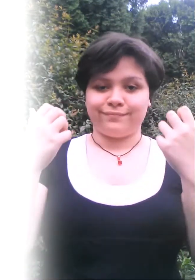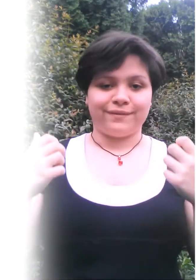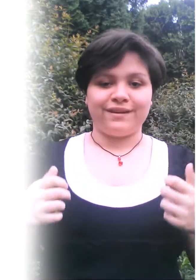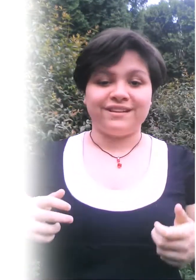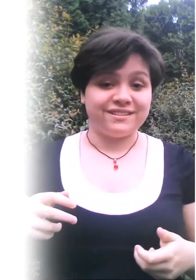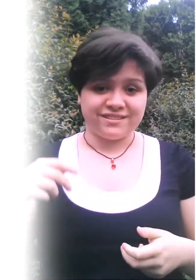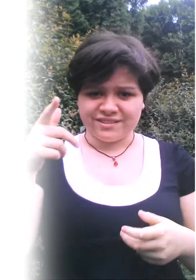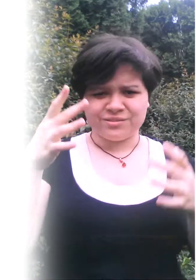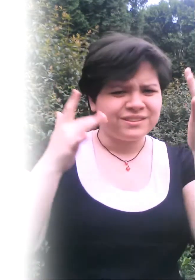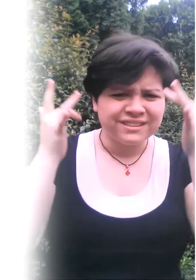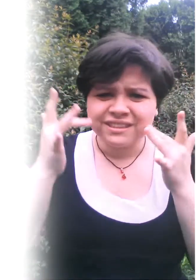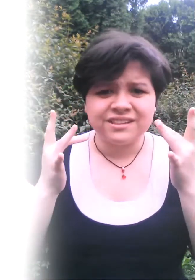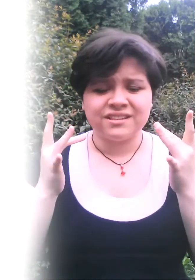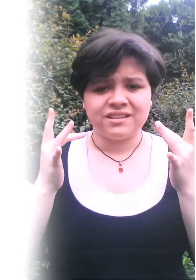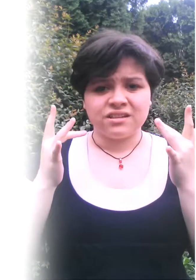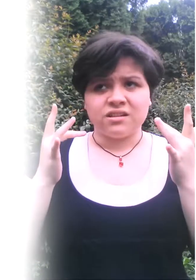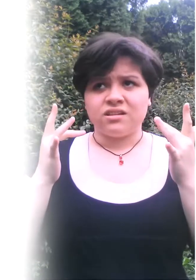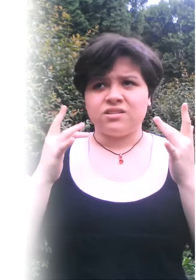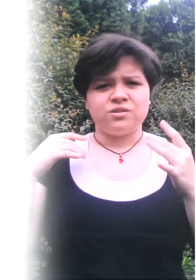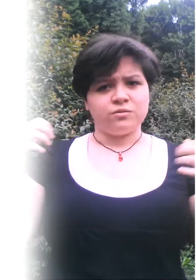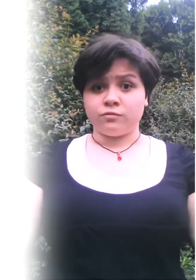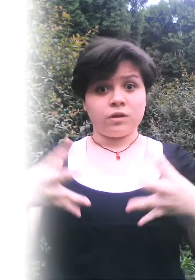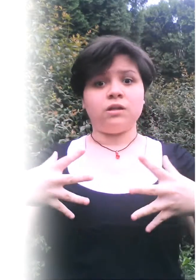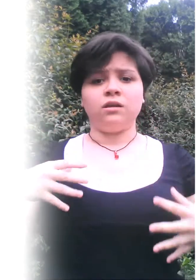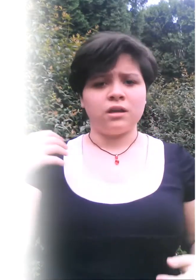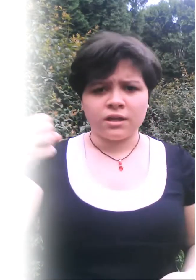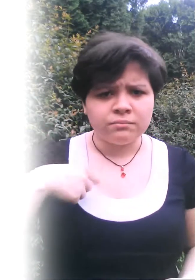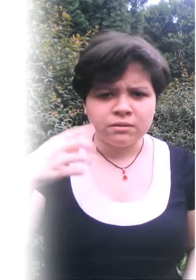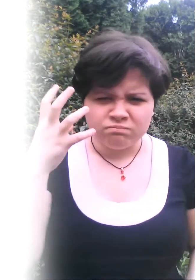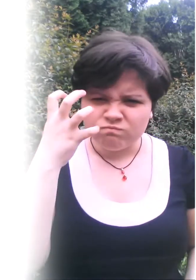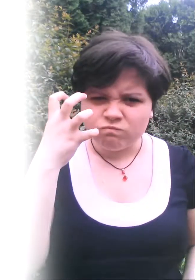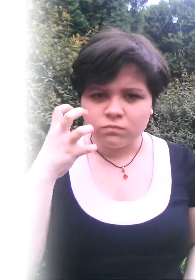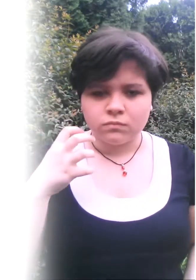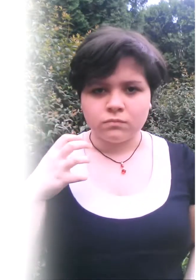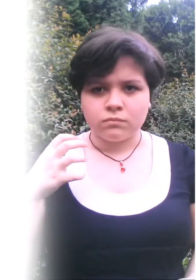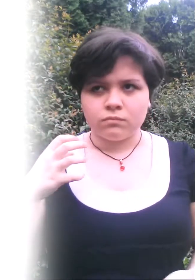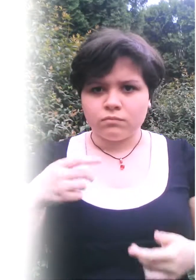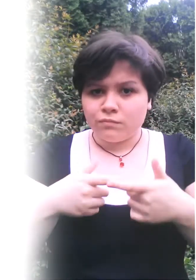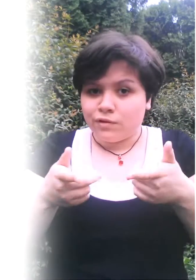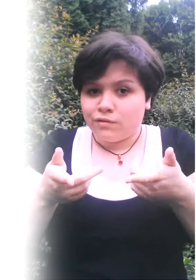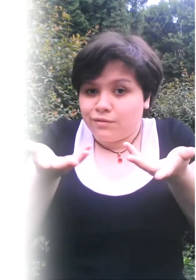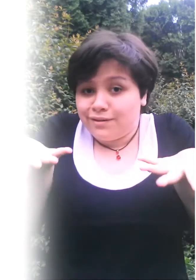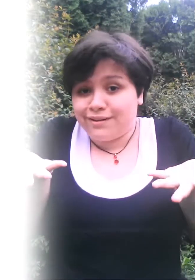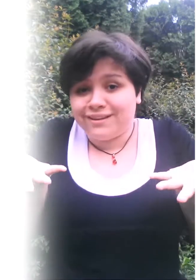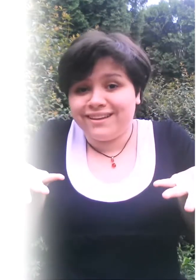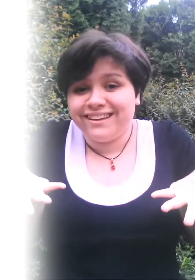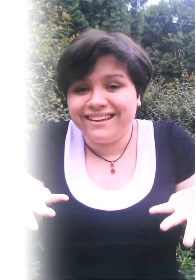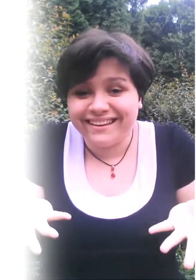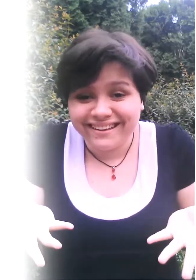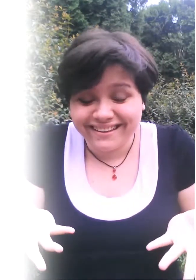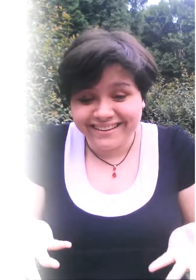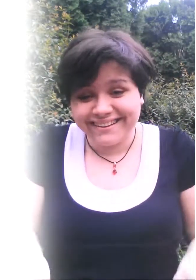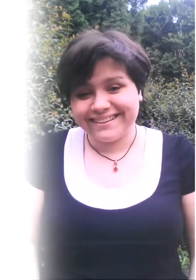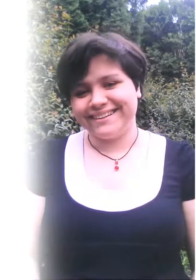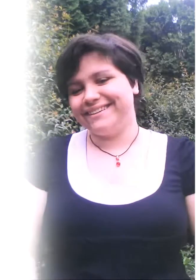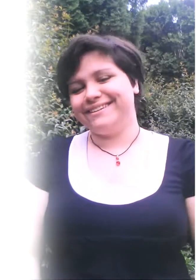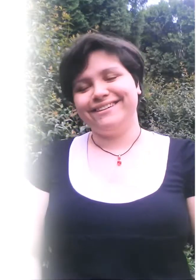She wrecked the car and she was sad and so afraid that I'd be mad, but what the